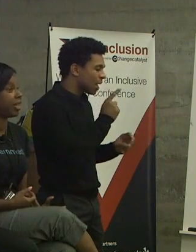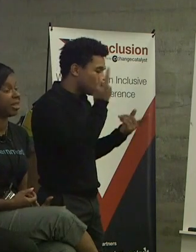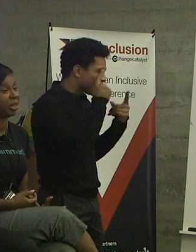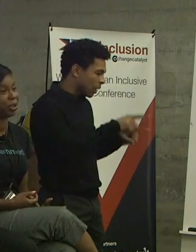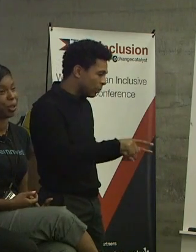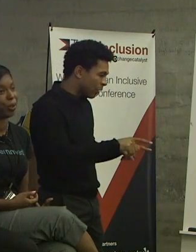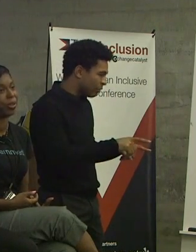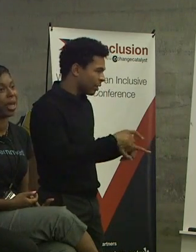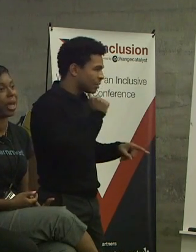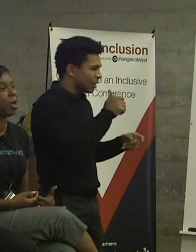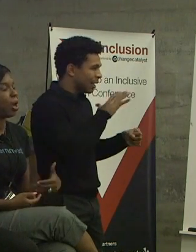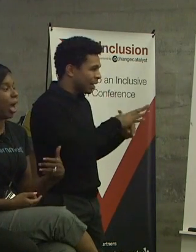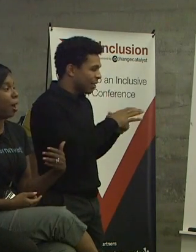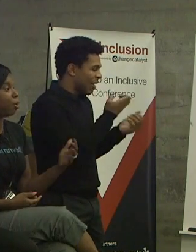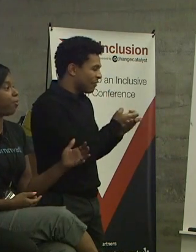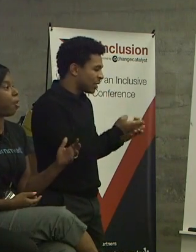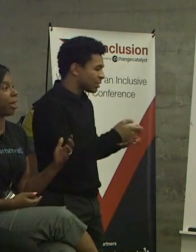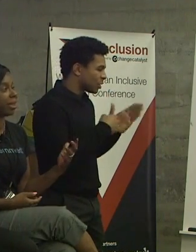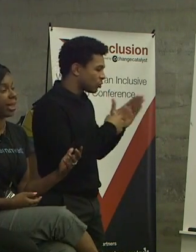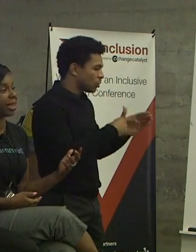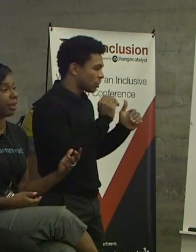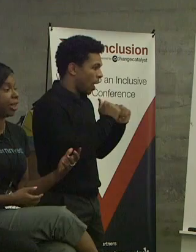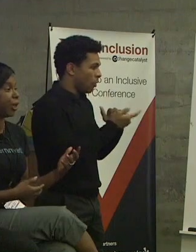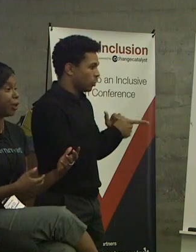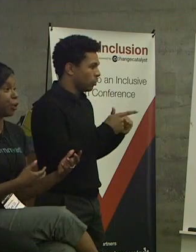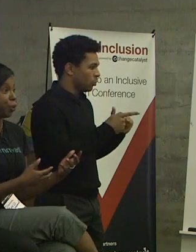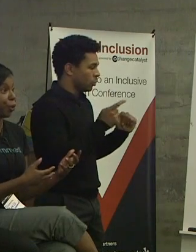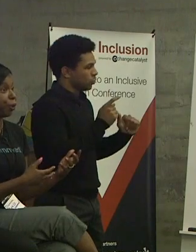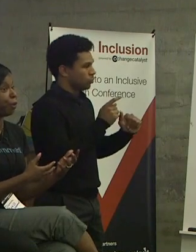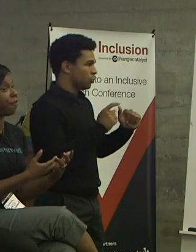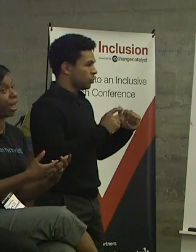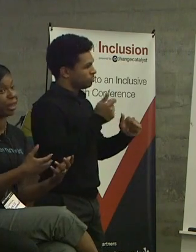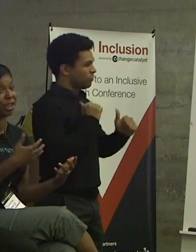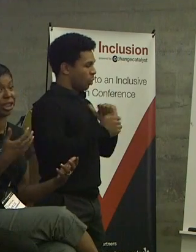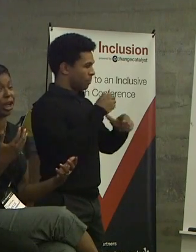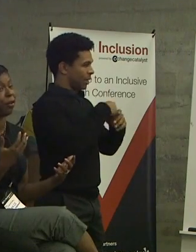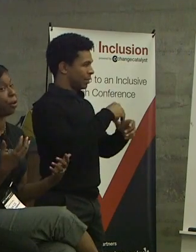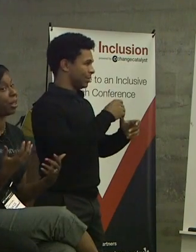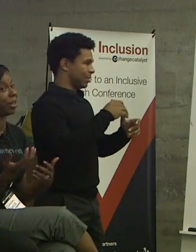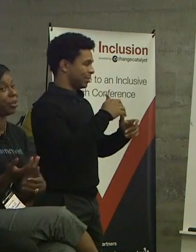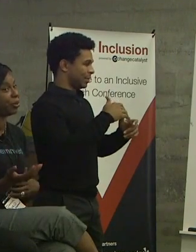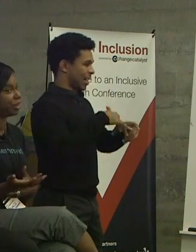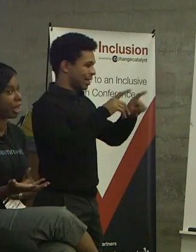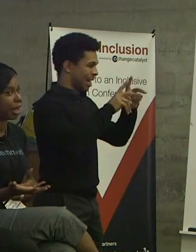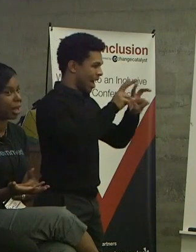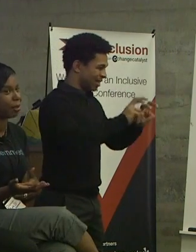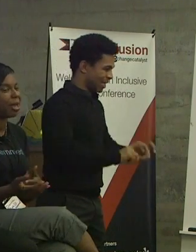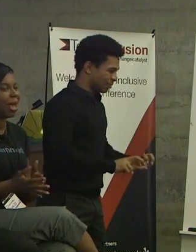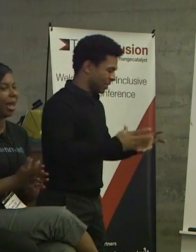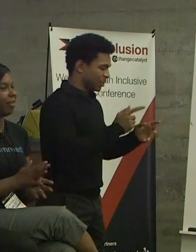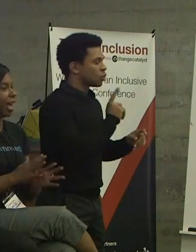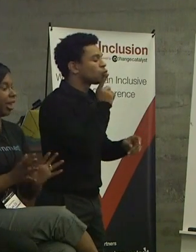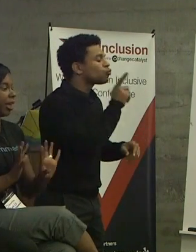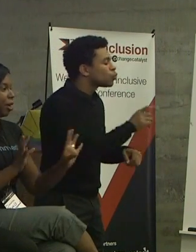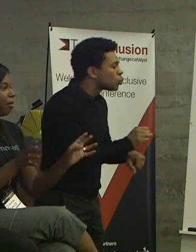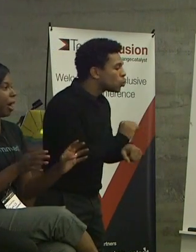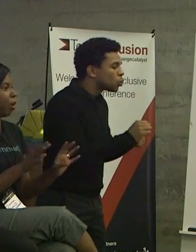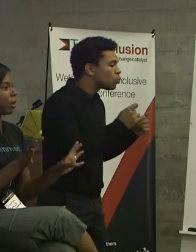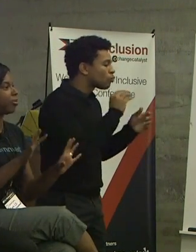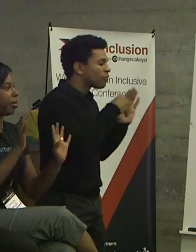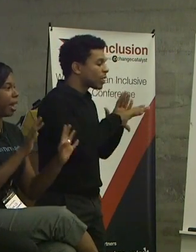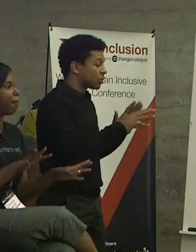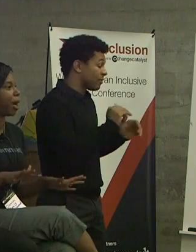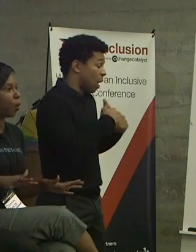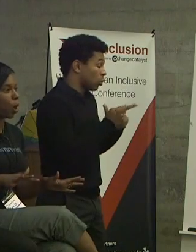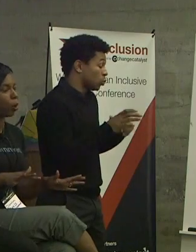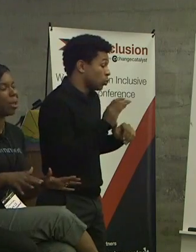enough evidence that shows that how you perform on an assessment is a true reflection of your ability to do the job. And I can get on my